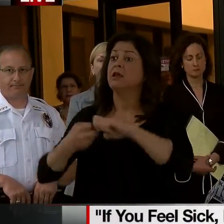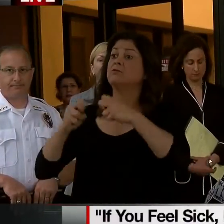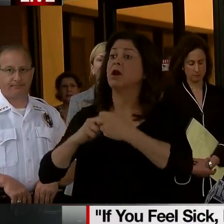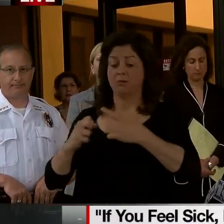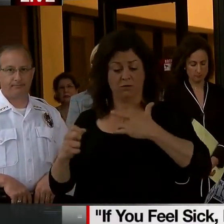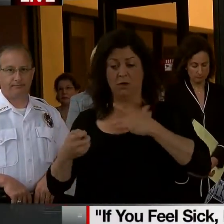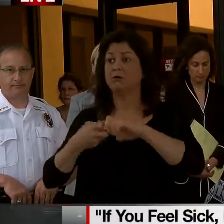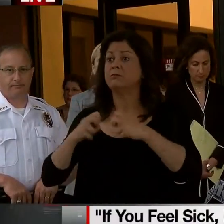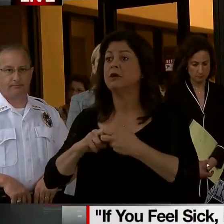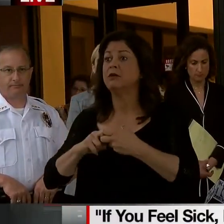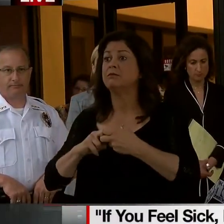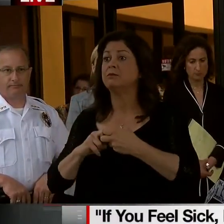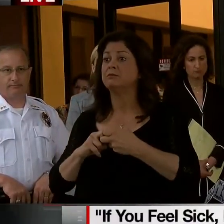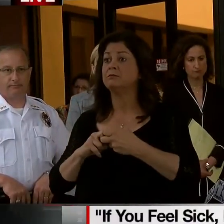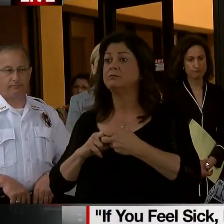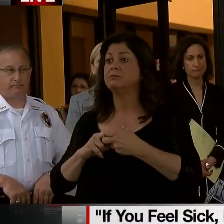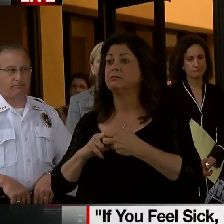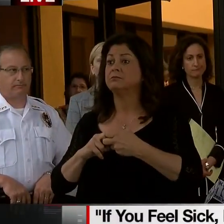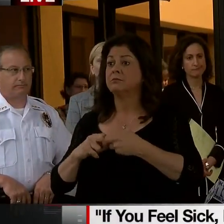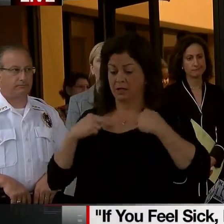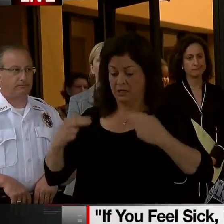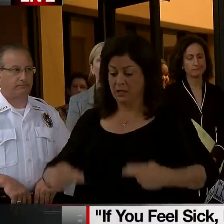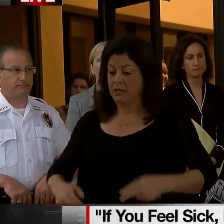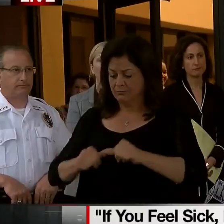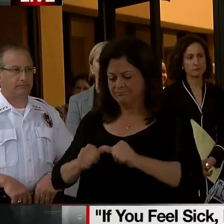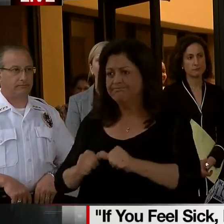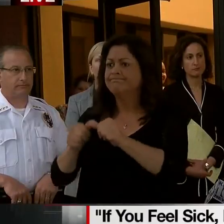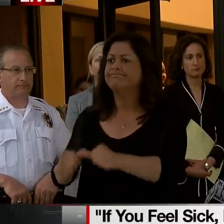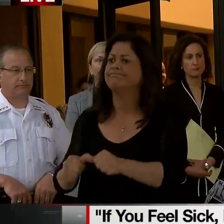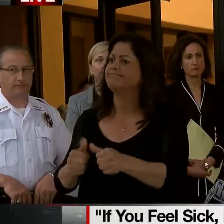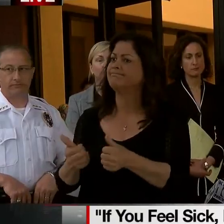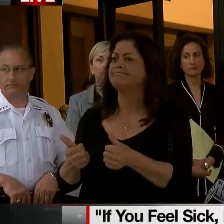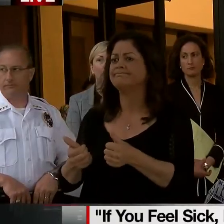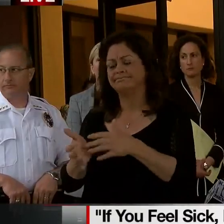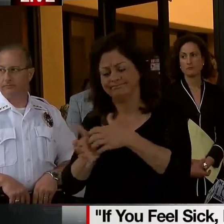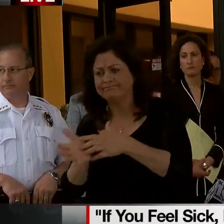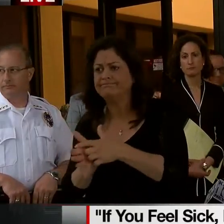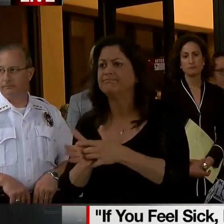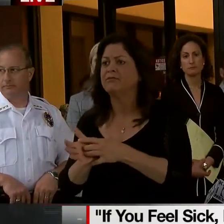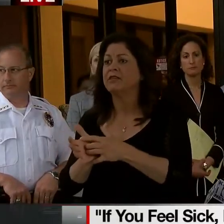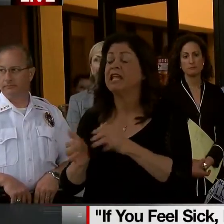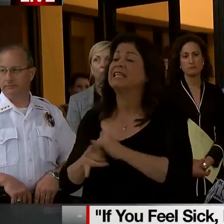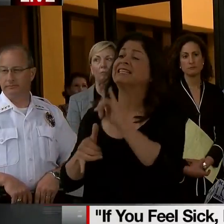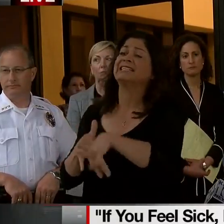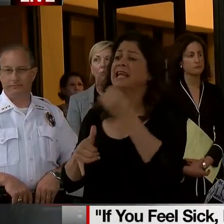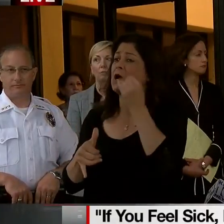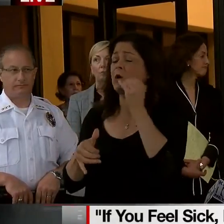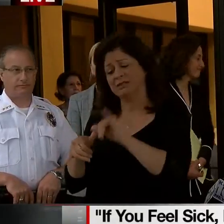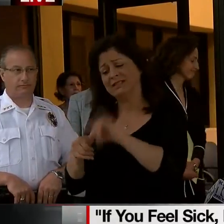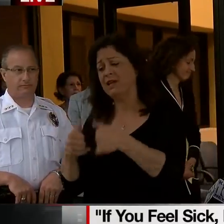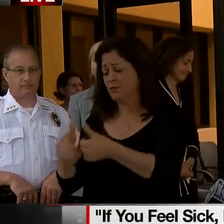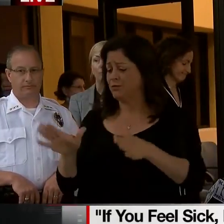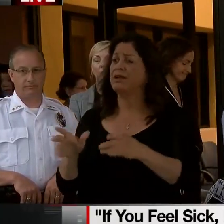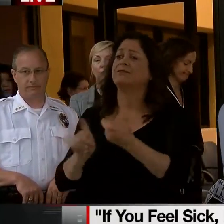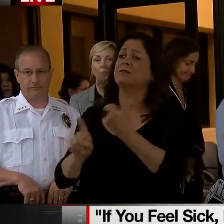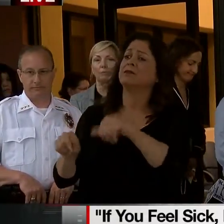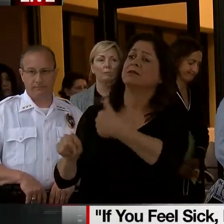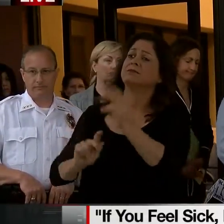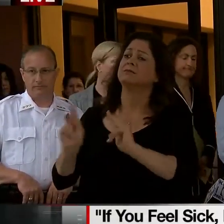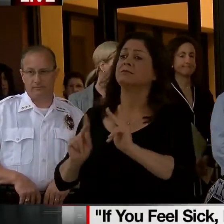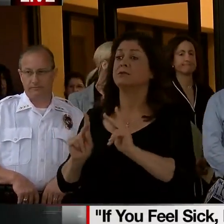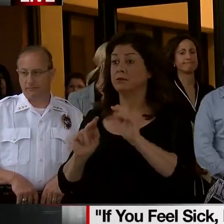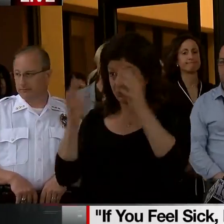system, stay home and stay away from other people. The president has emphasized what we can do